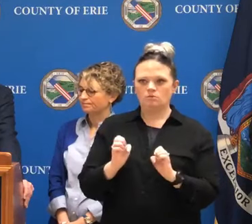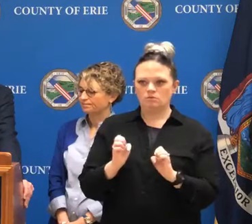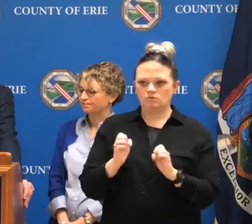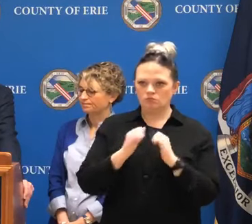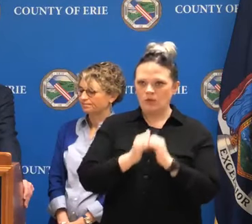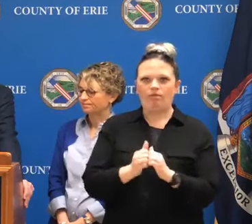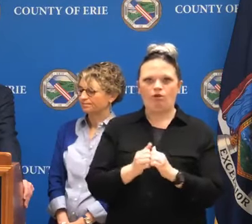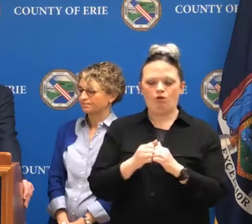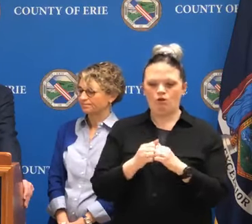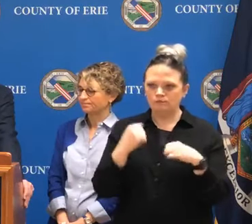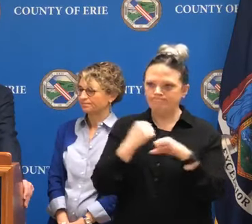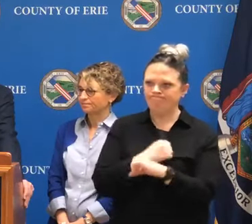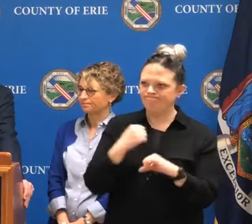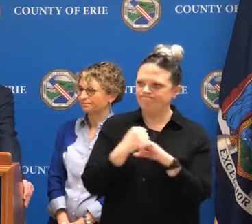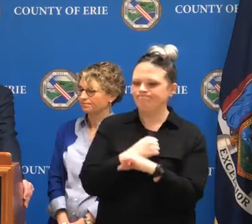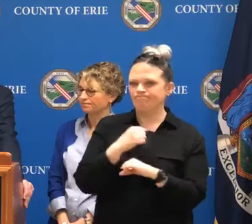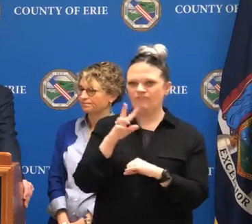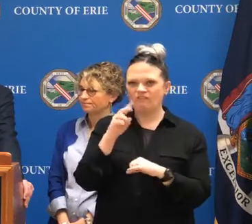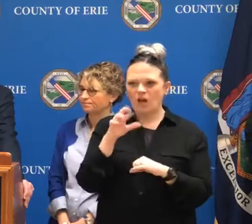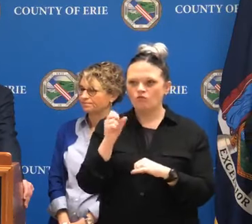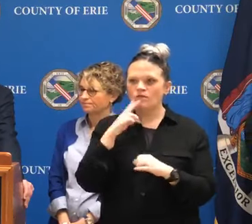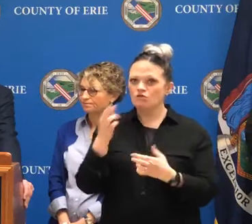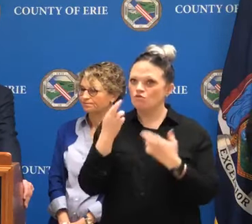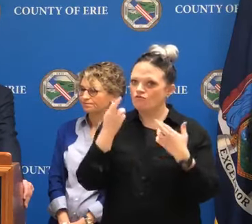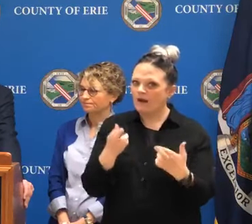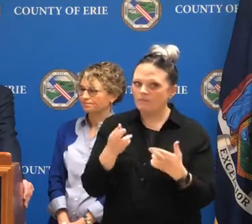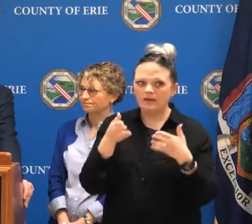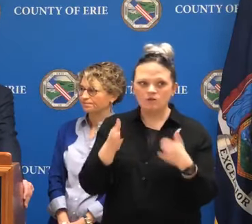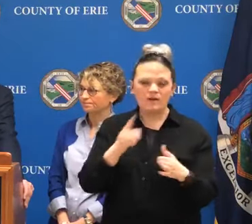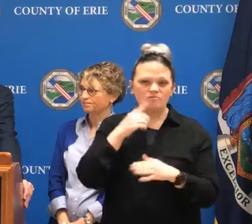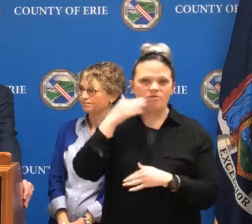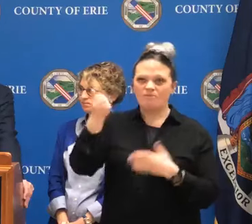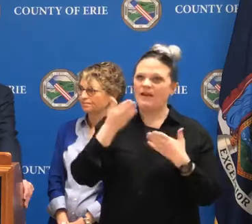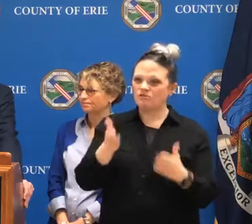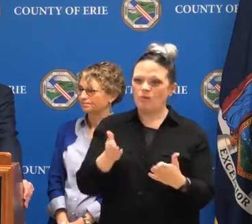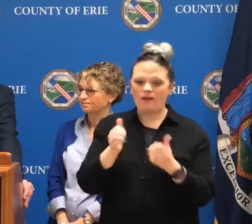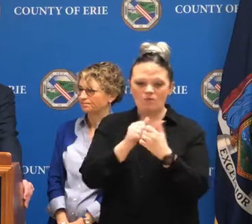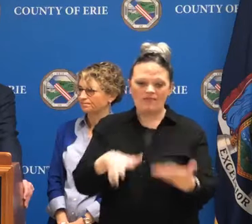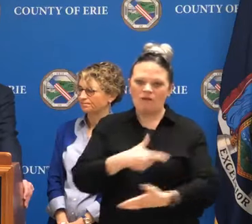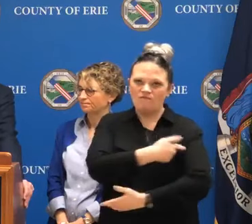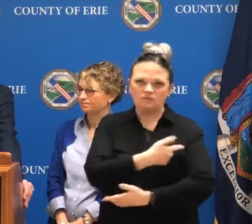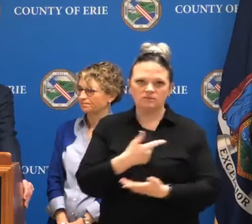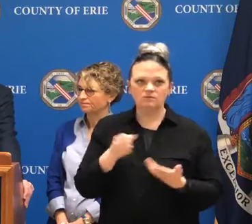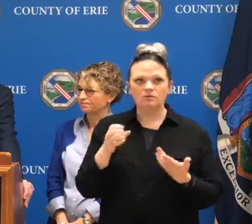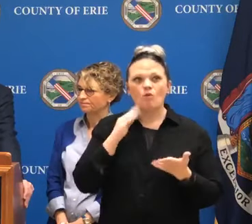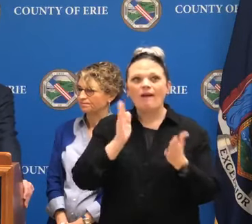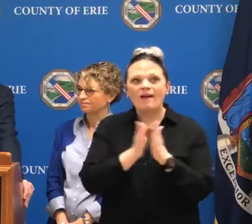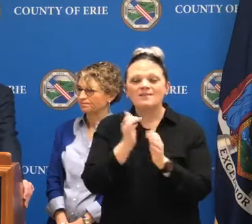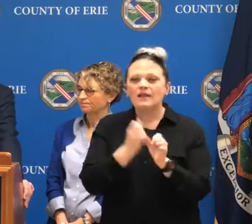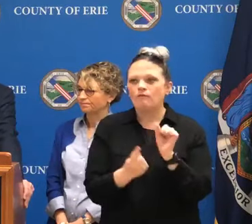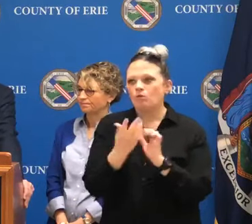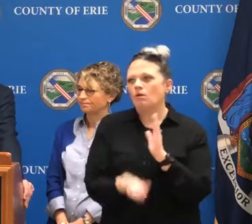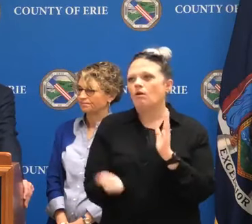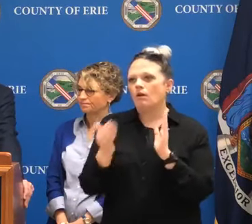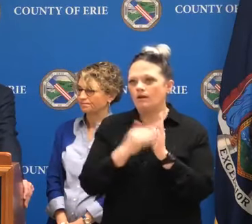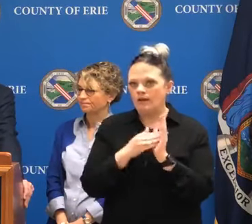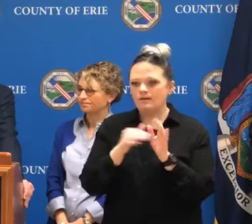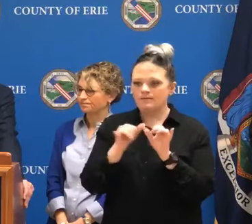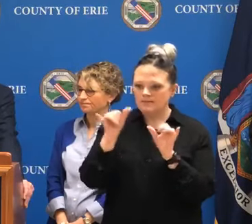fight a virus, and the ways we are doing it, the recommended ways, are the best ways that we know how without a vaccine. So I ask everybody, once again, be